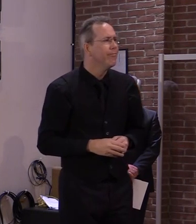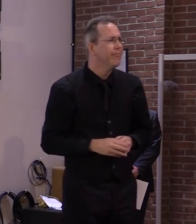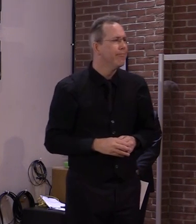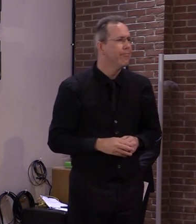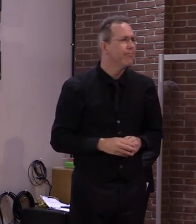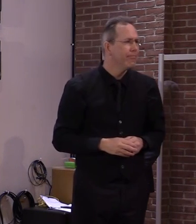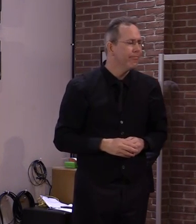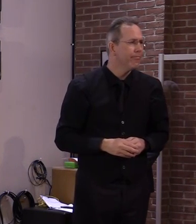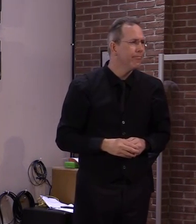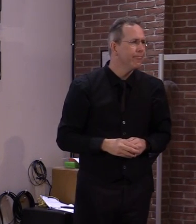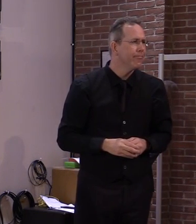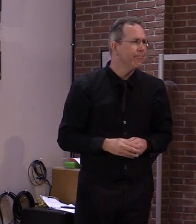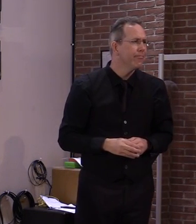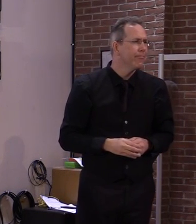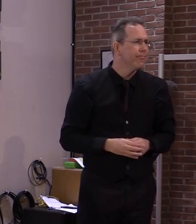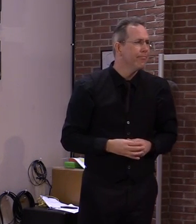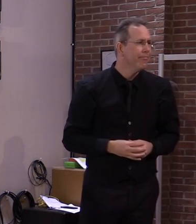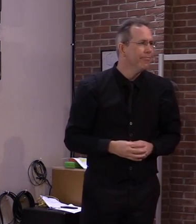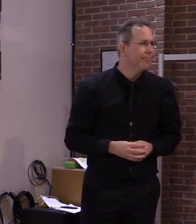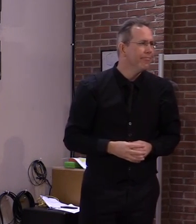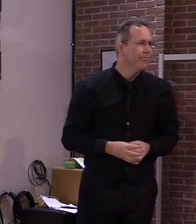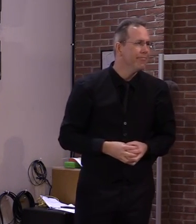Devin, Local 22.